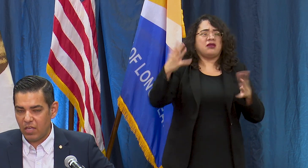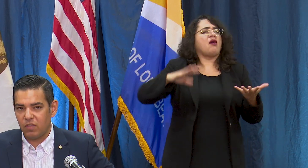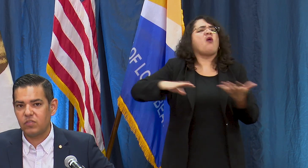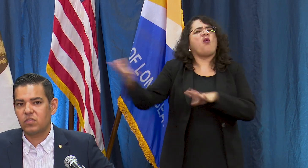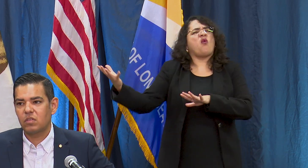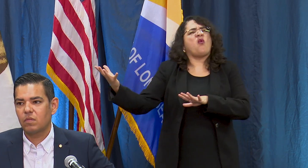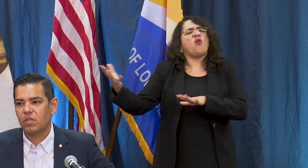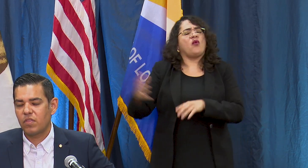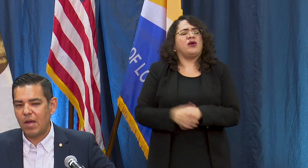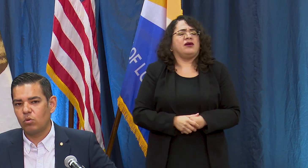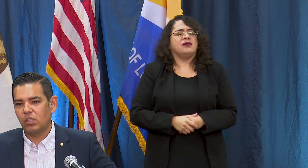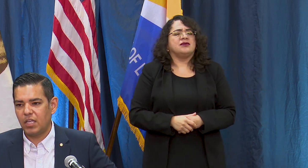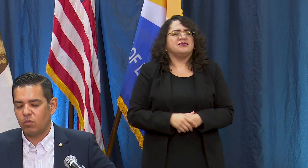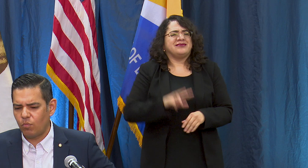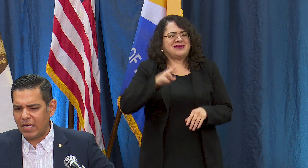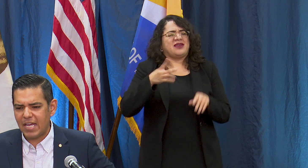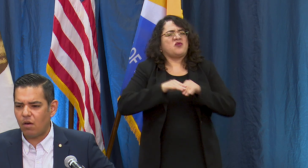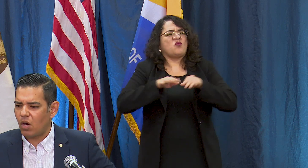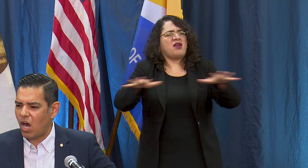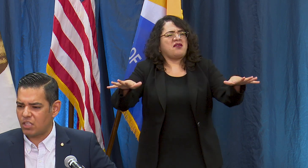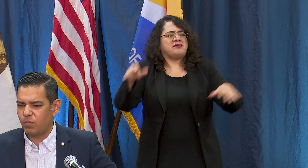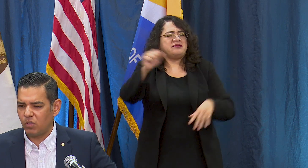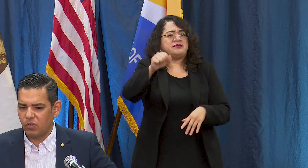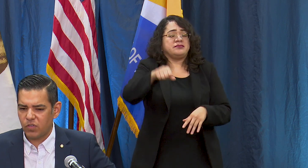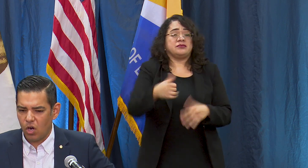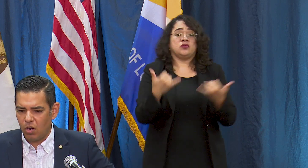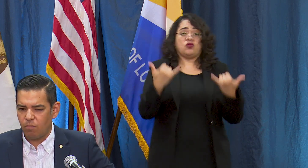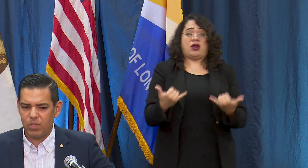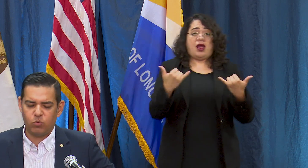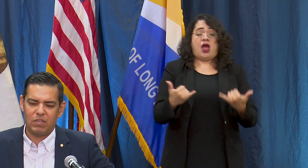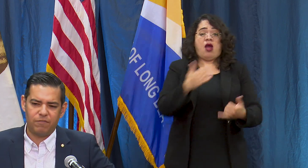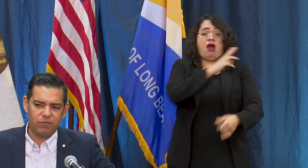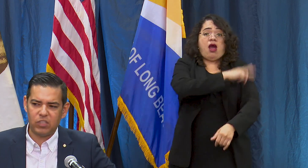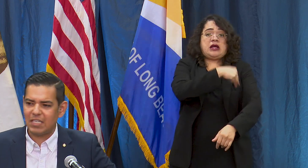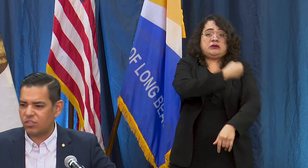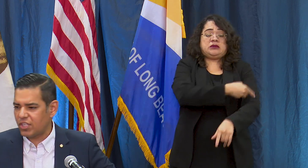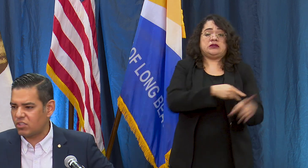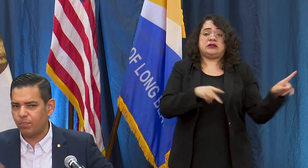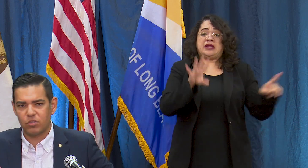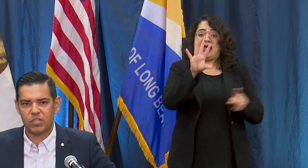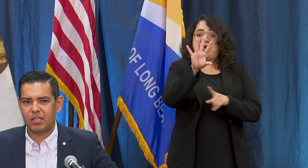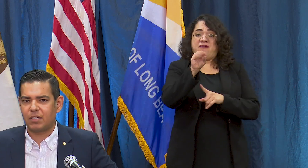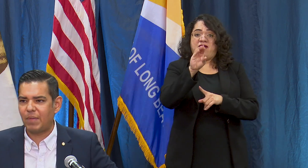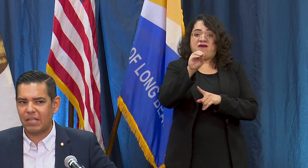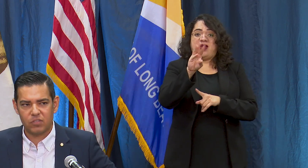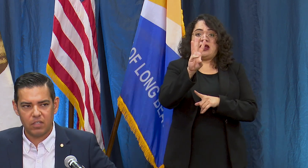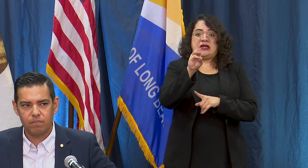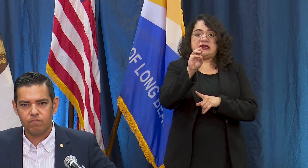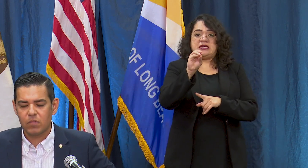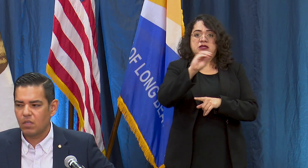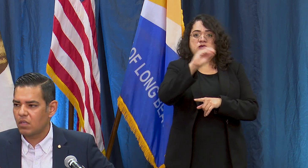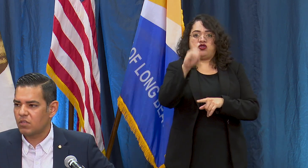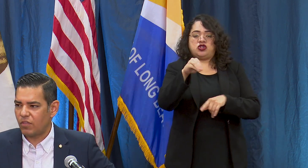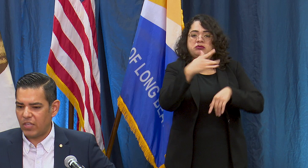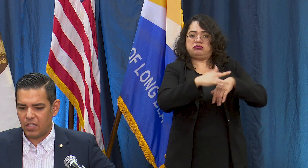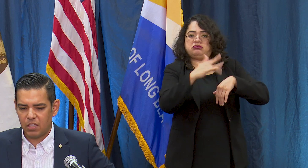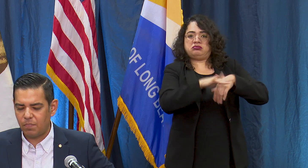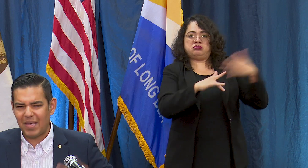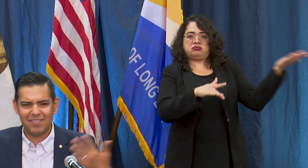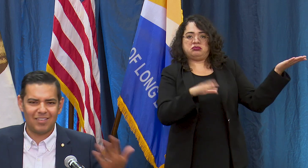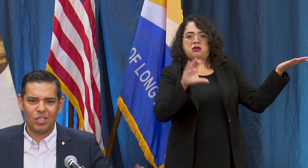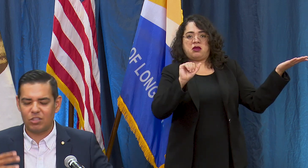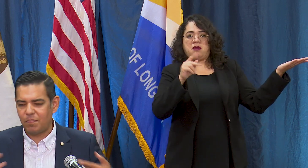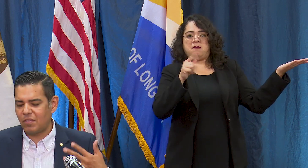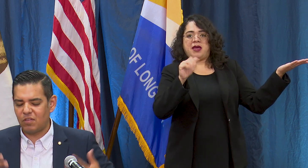if there is, that will lead. Right now, our hospitals are between 50 and 60% capacity. So I think